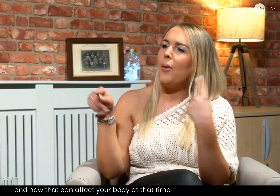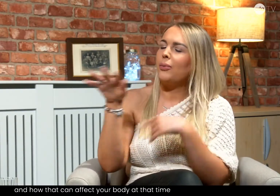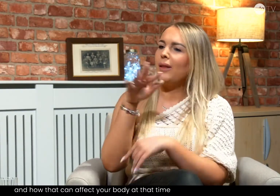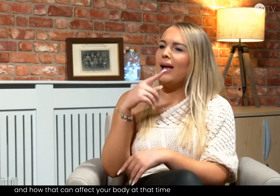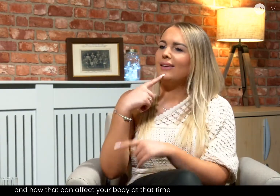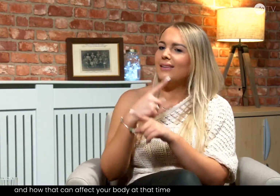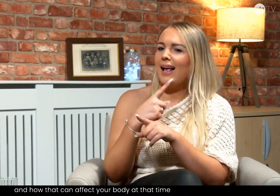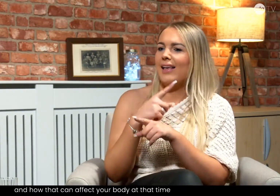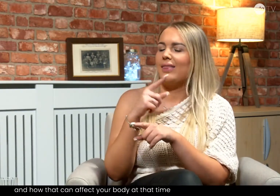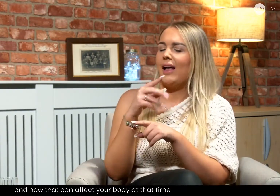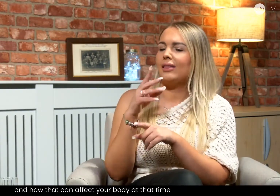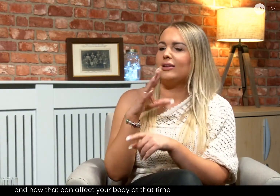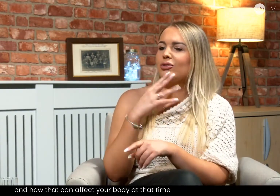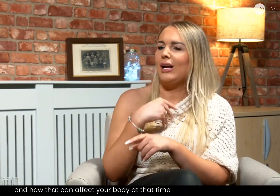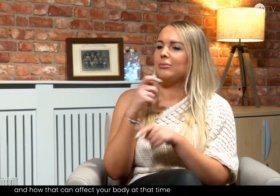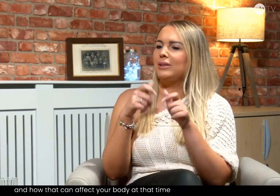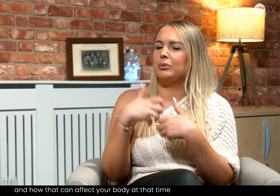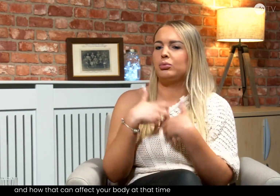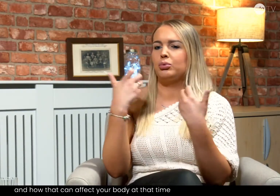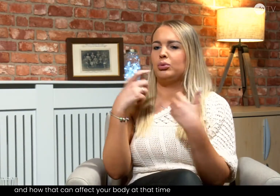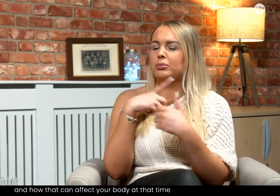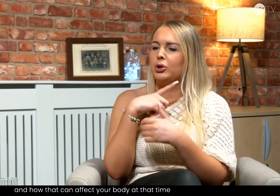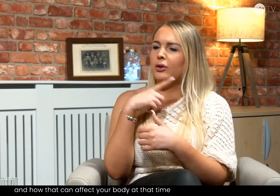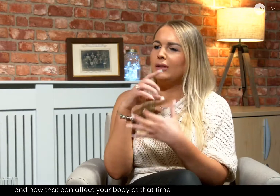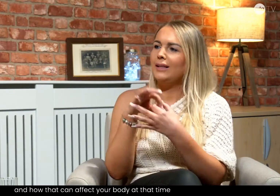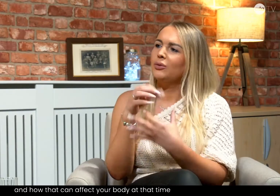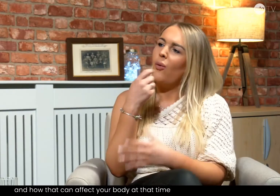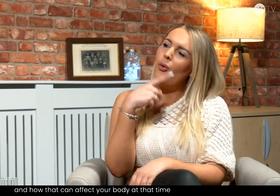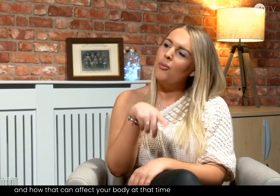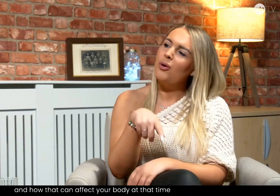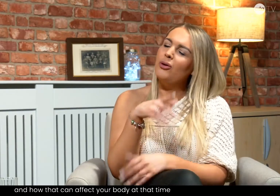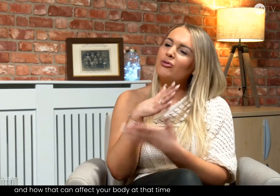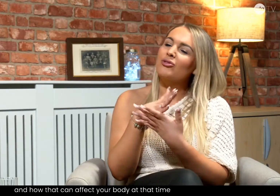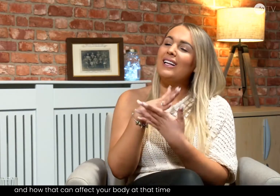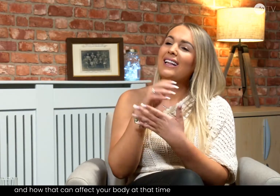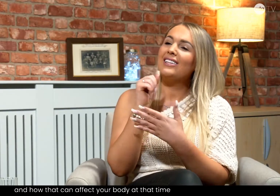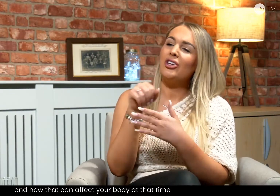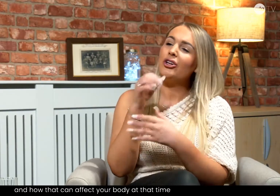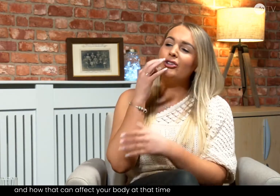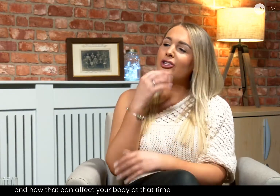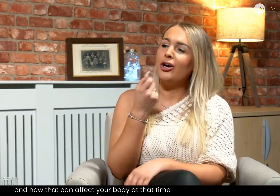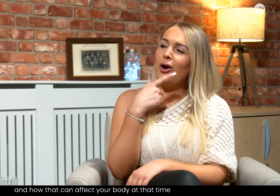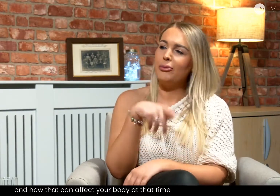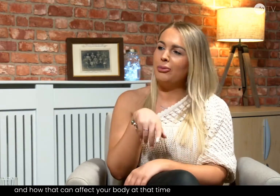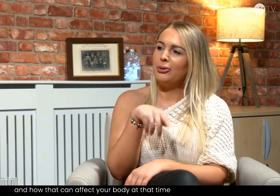So yeah, I think there's a lot of sort of labels out there and a lot of trans people who